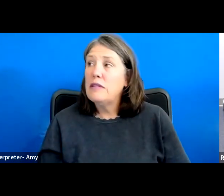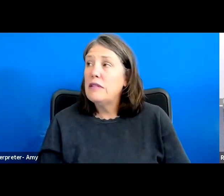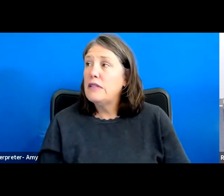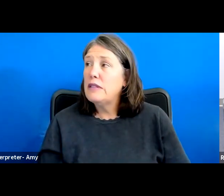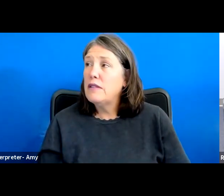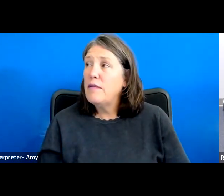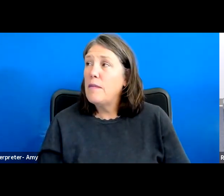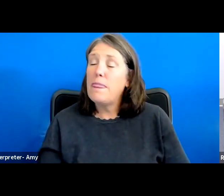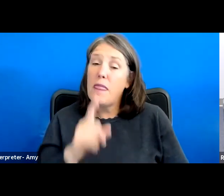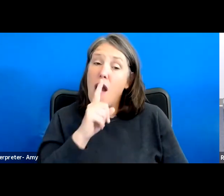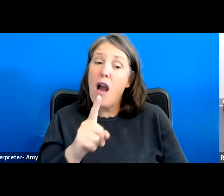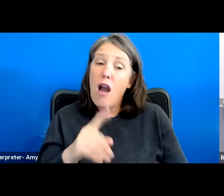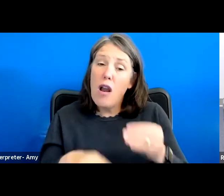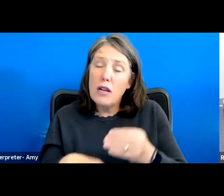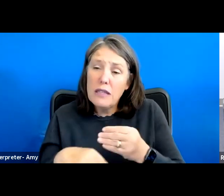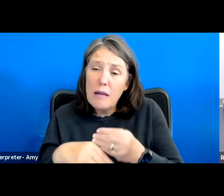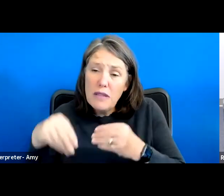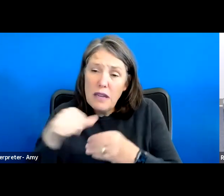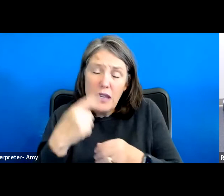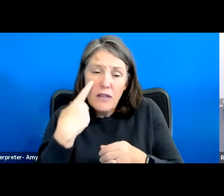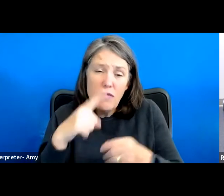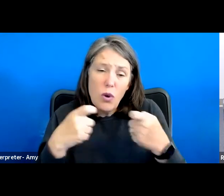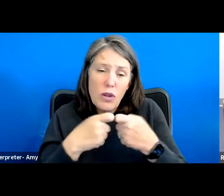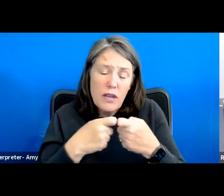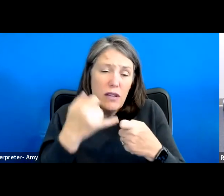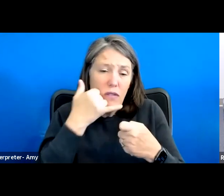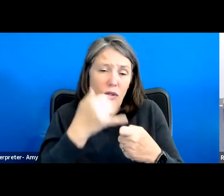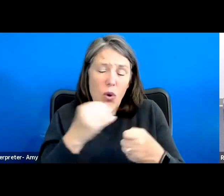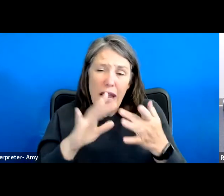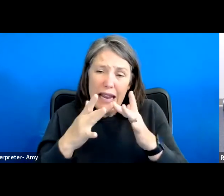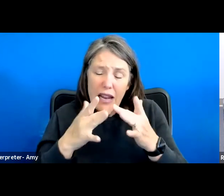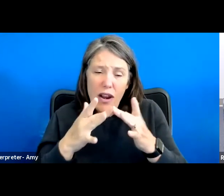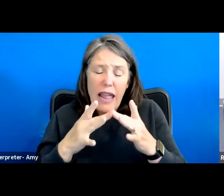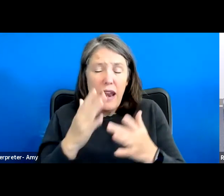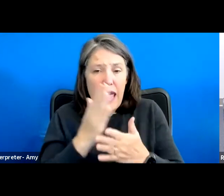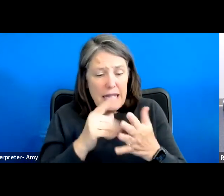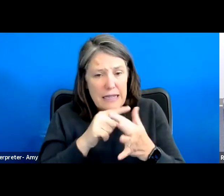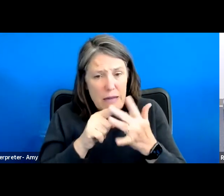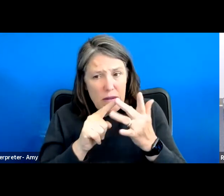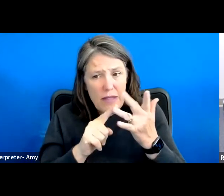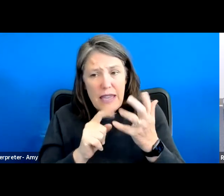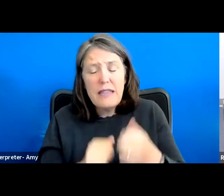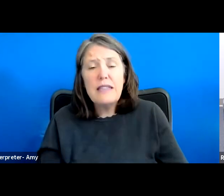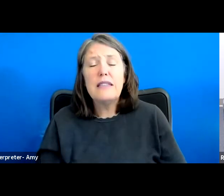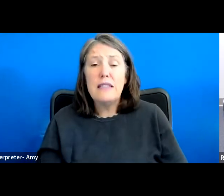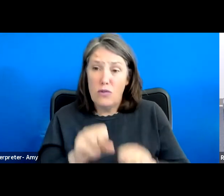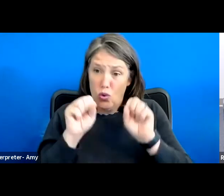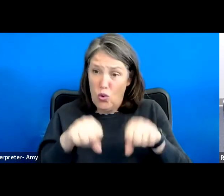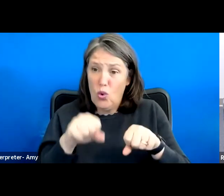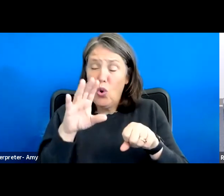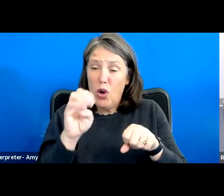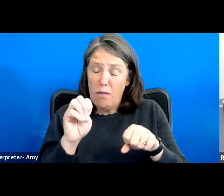are the subsidies for utilities, phone, and internet. And some of these could